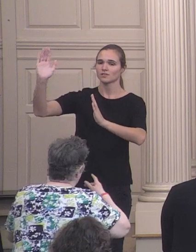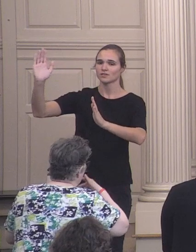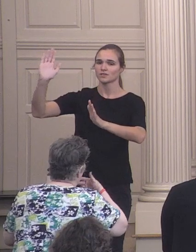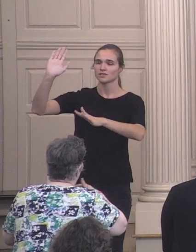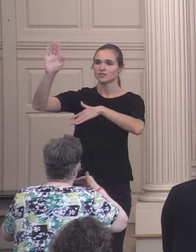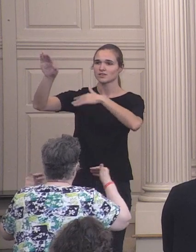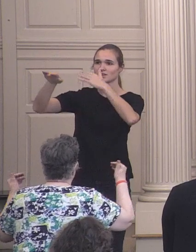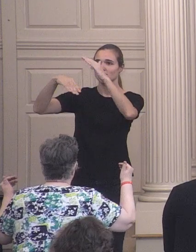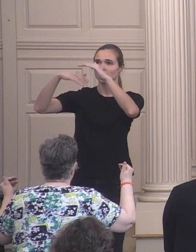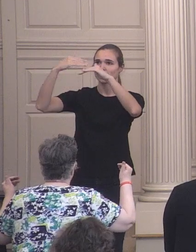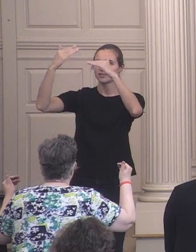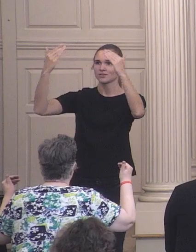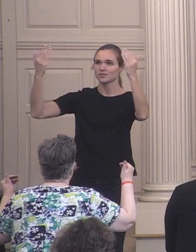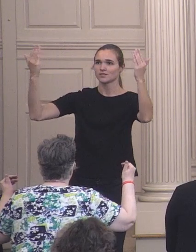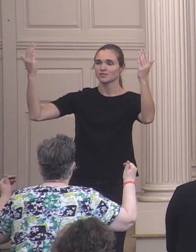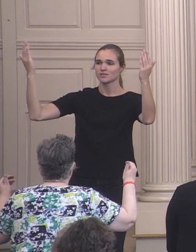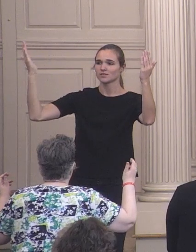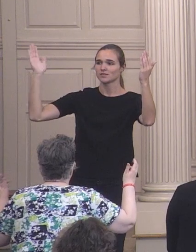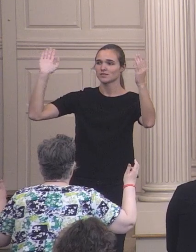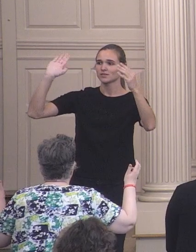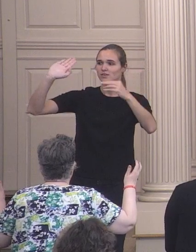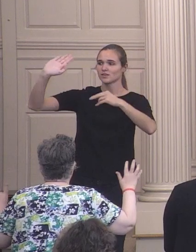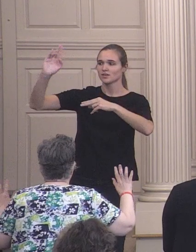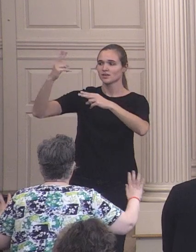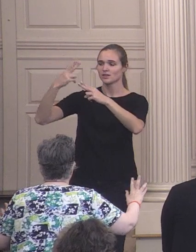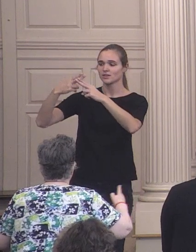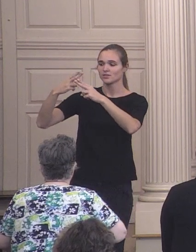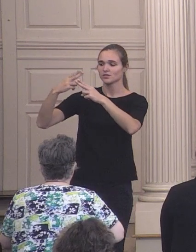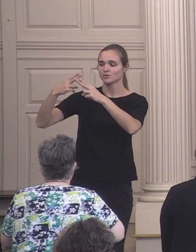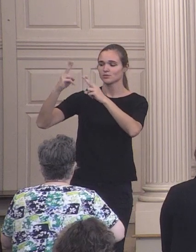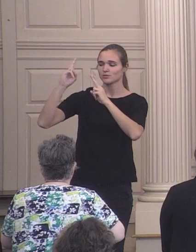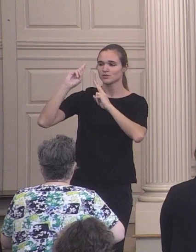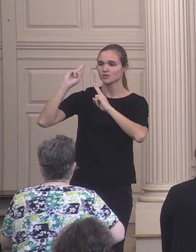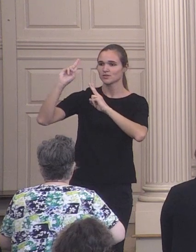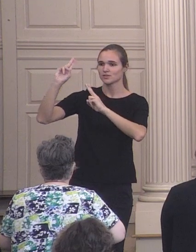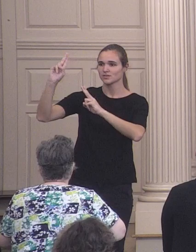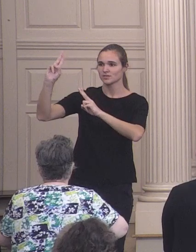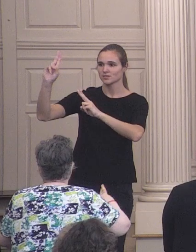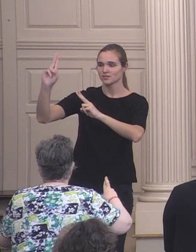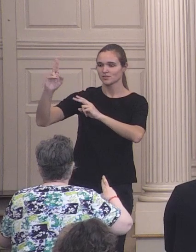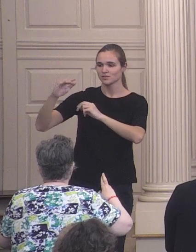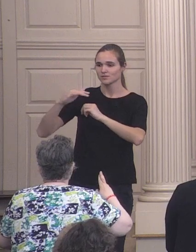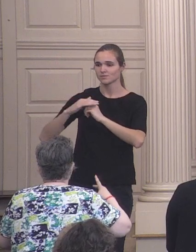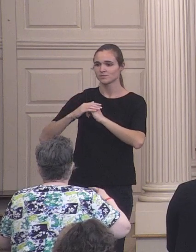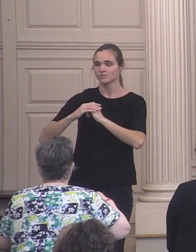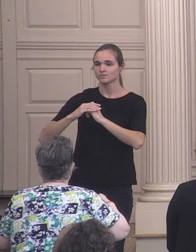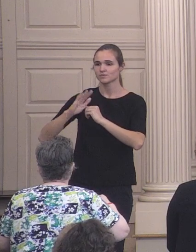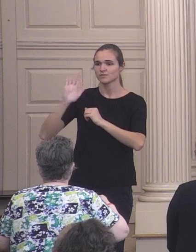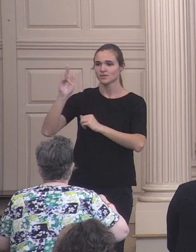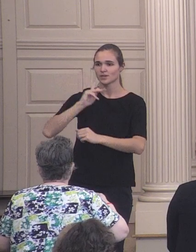Father, who art in heaven, hallowed